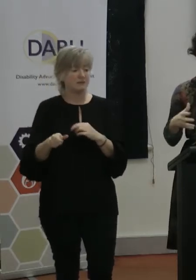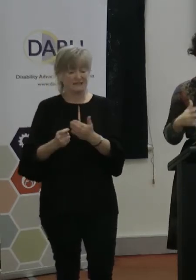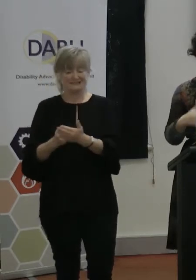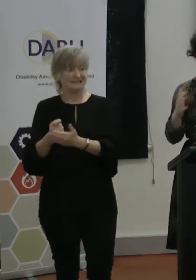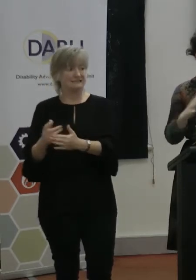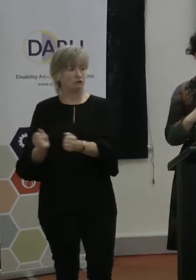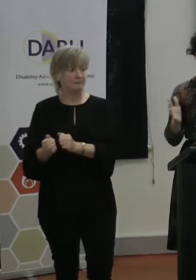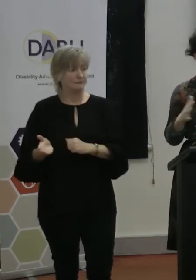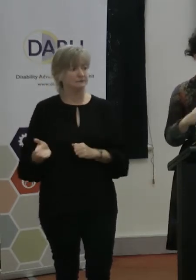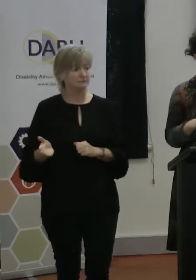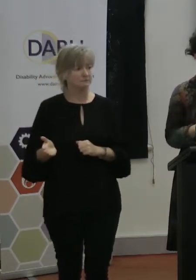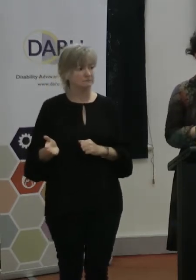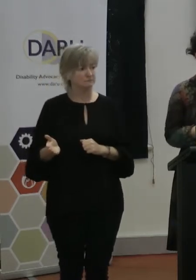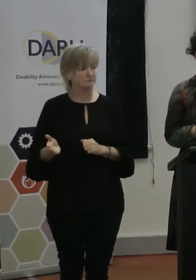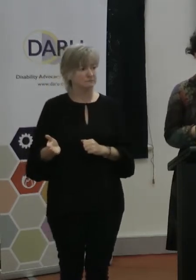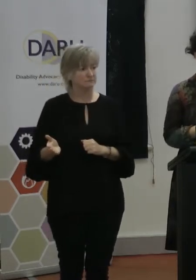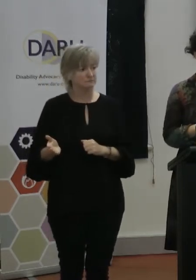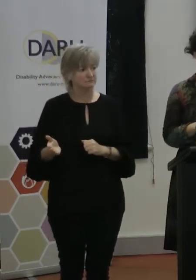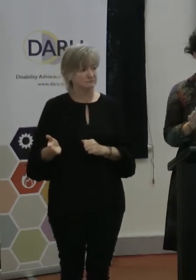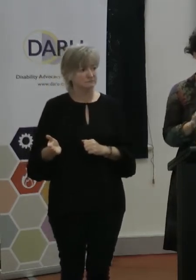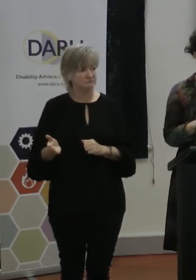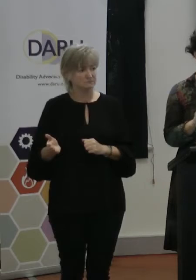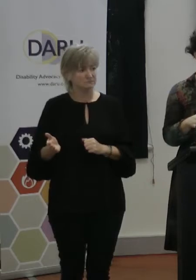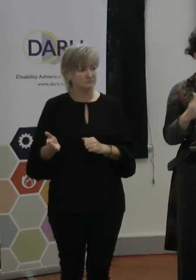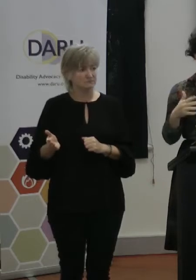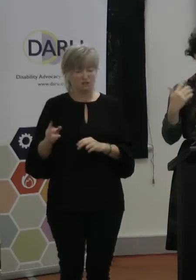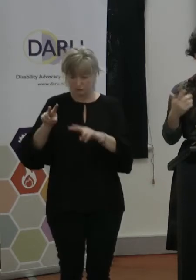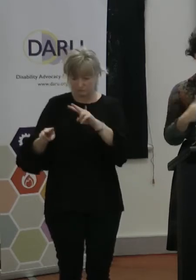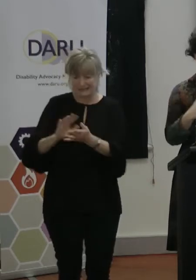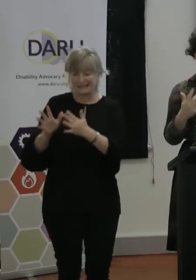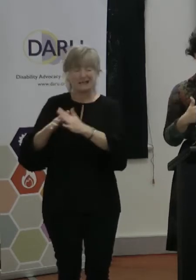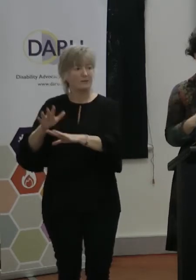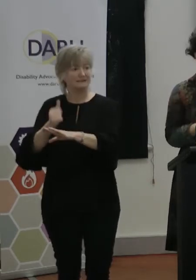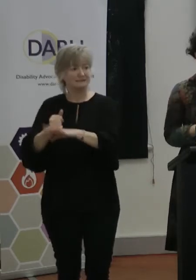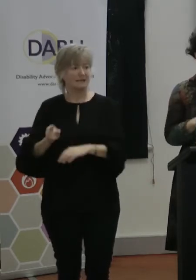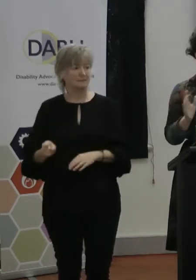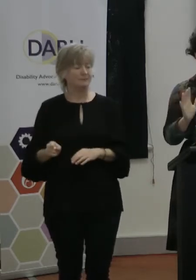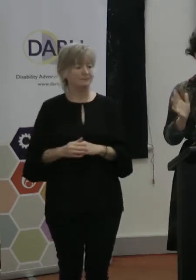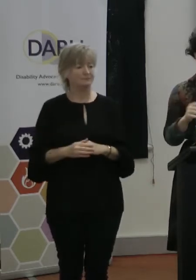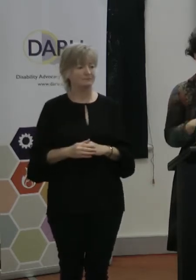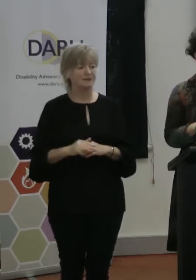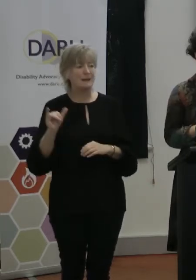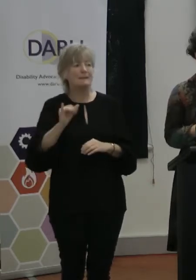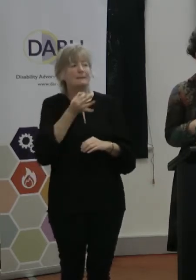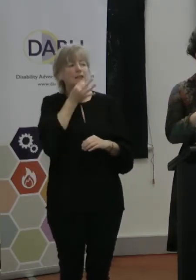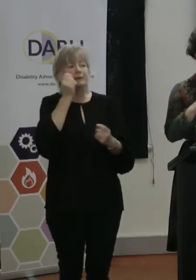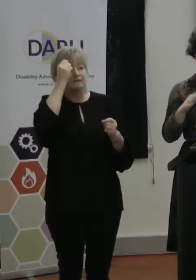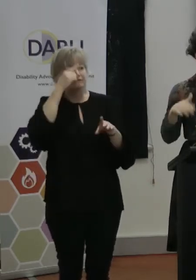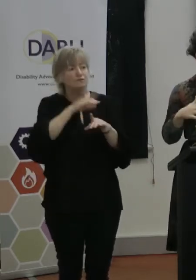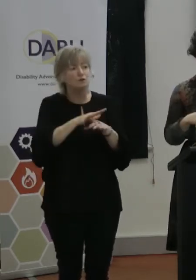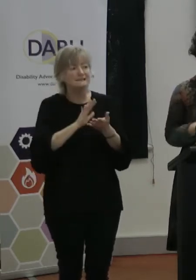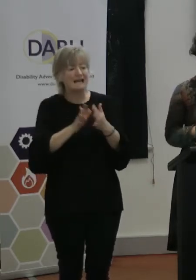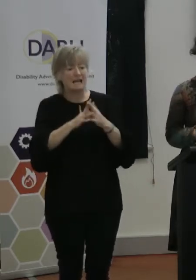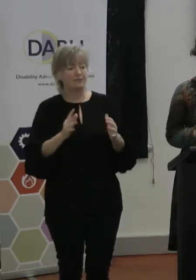tenancy agreement, and just to look at how that may have been set up. So this is kind of something we're hearing, that maybe there is a little bit of confusion about how